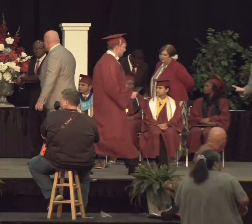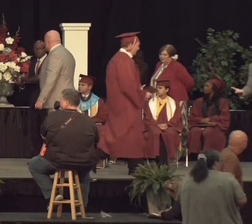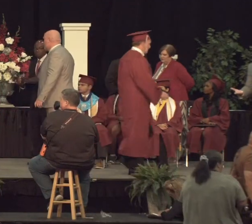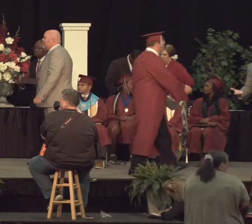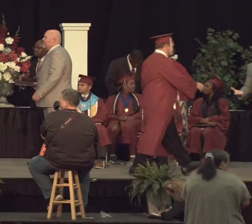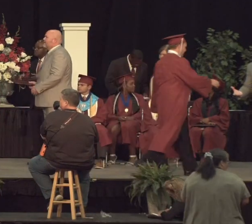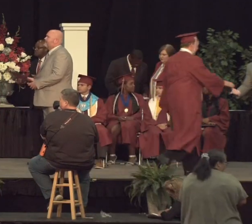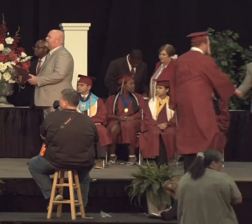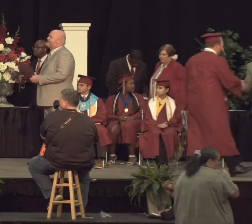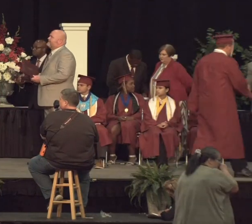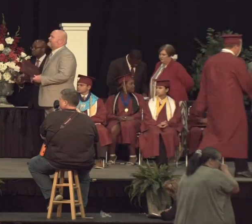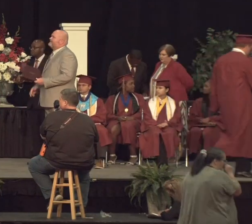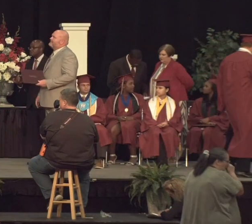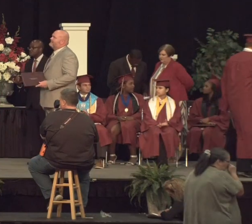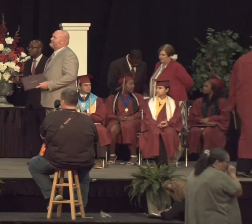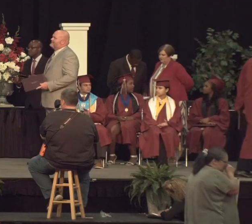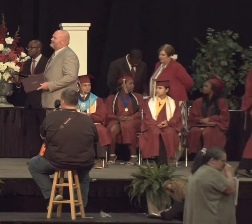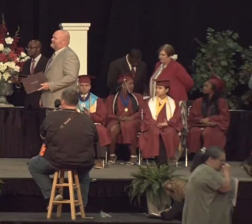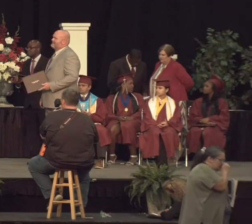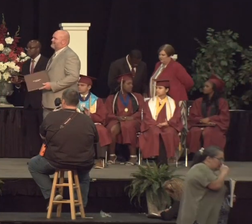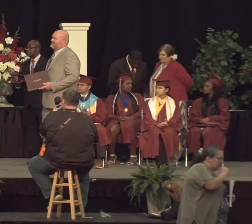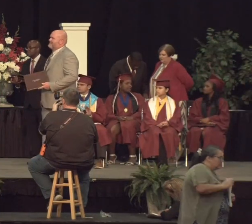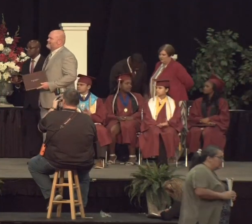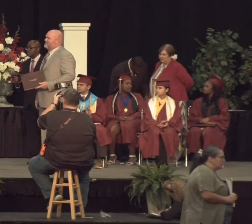Jalea Jackson.